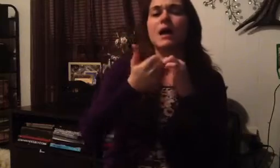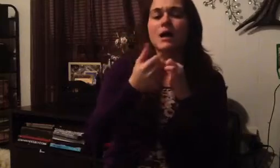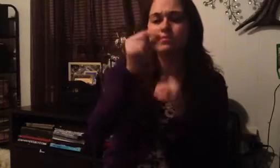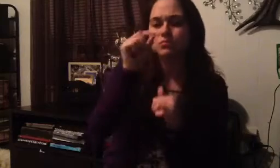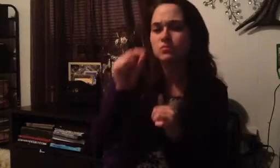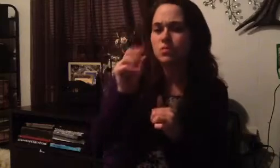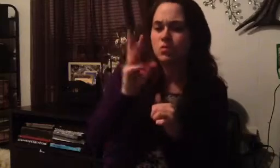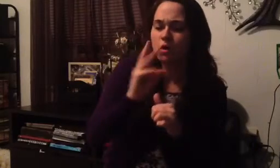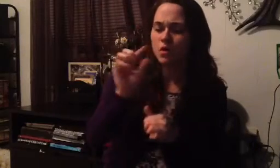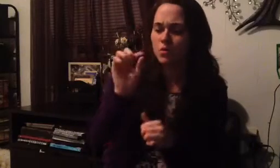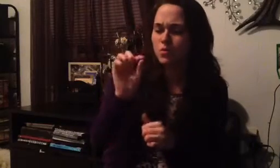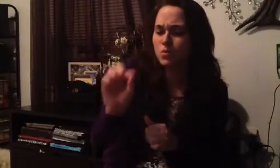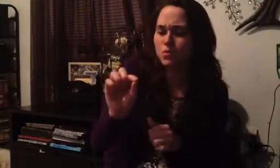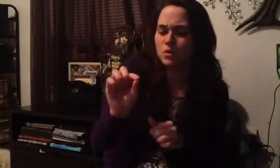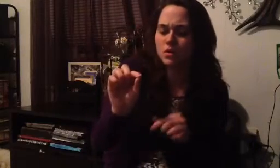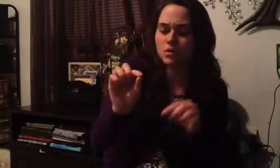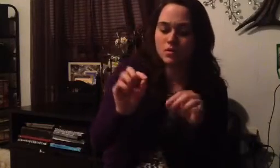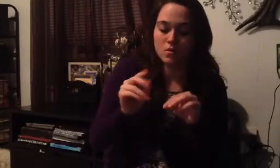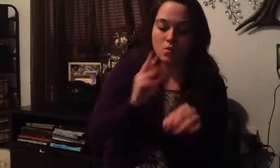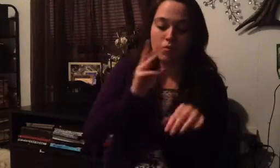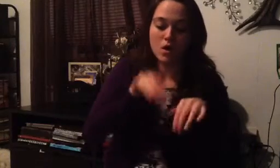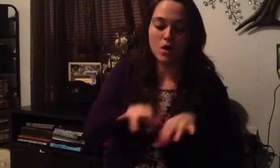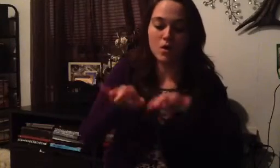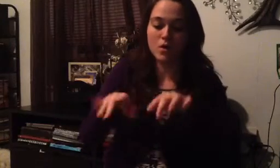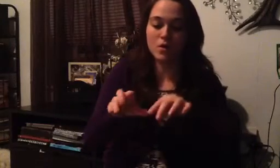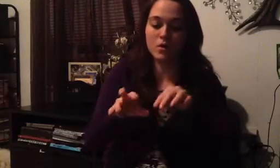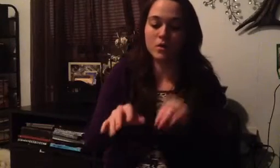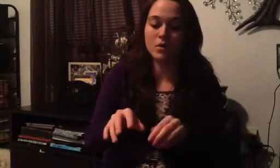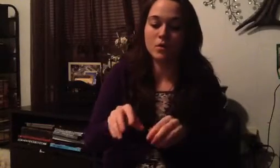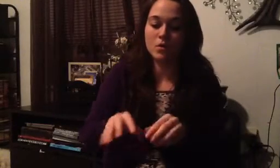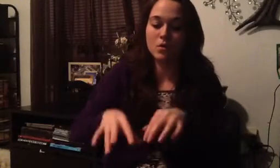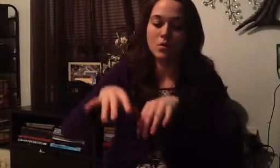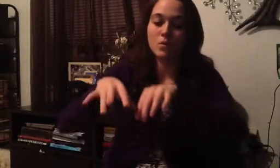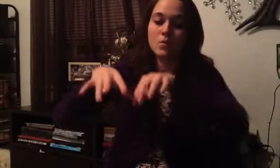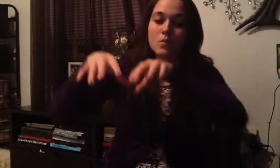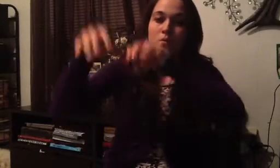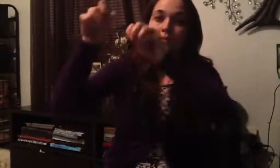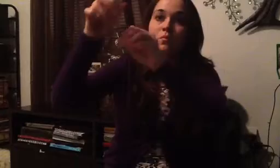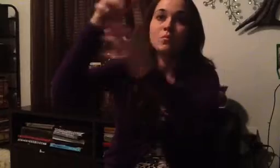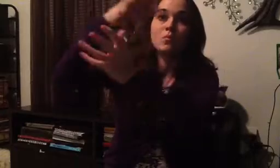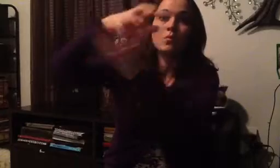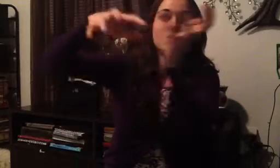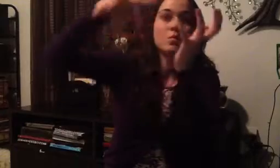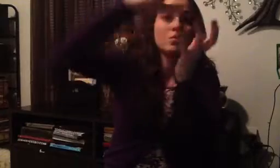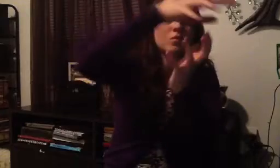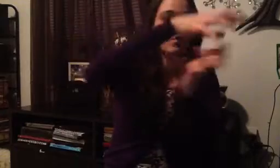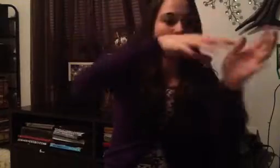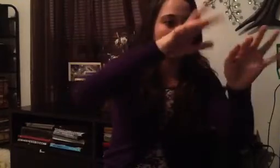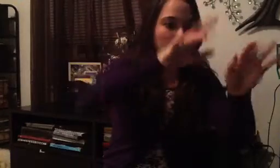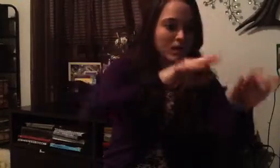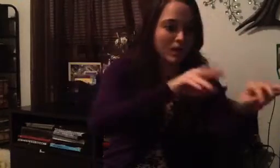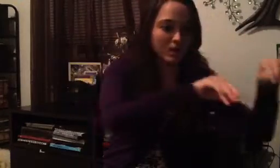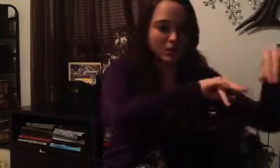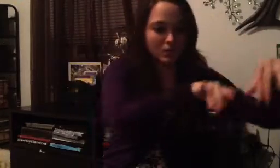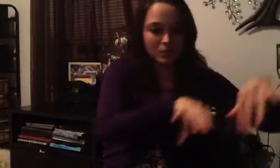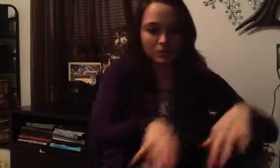through the paths it might take before eventually winding up right where it started, back in the big blue sea.